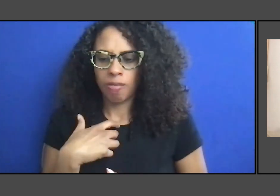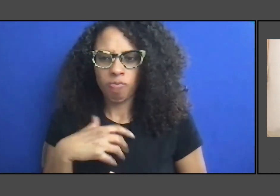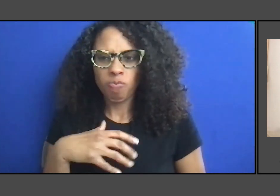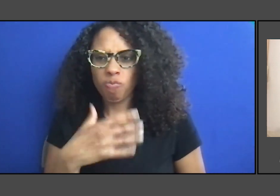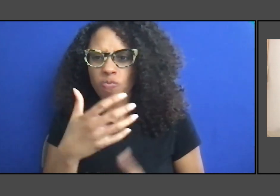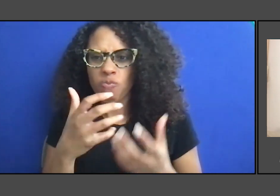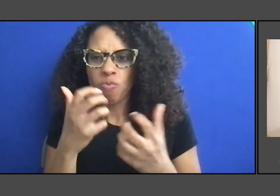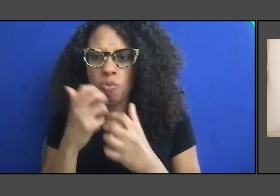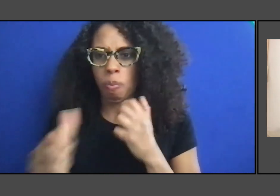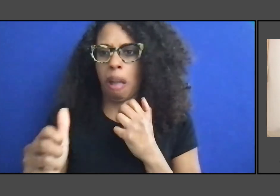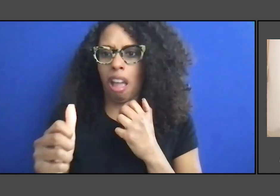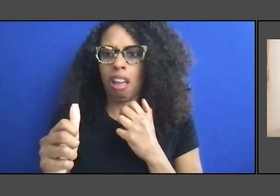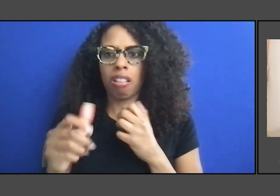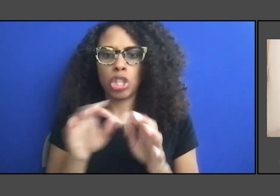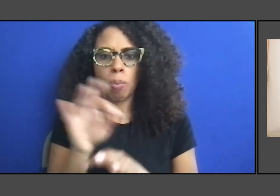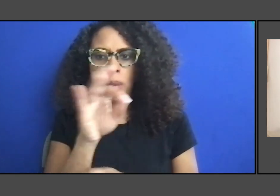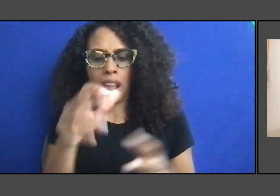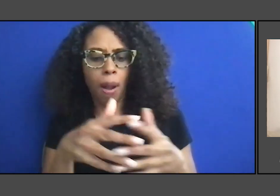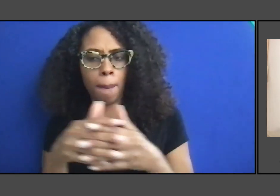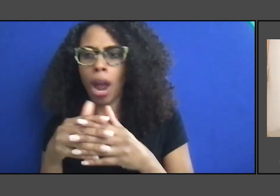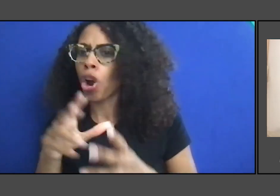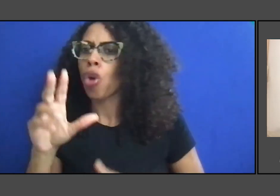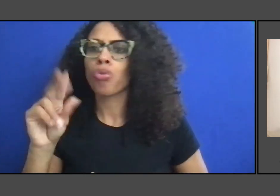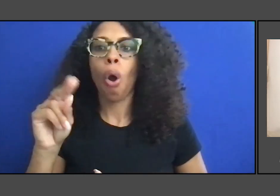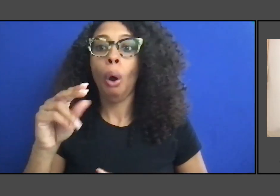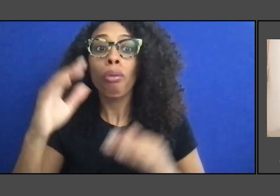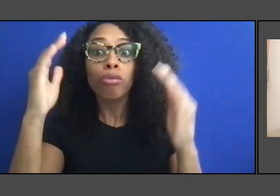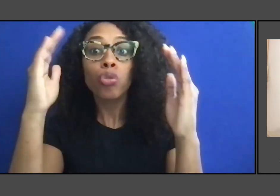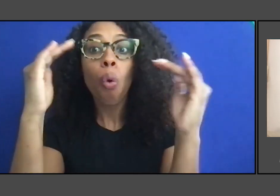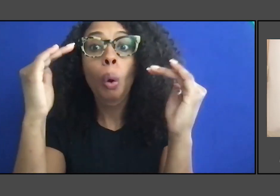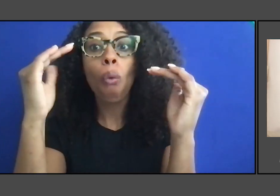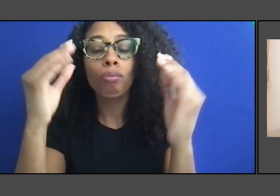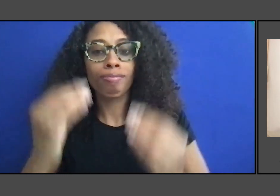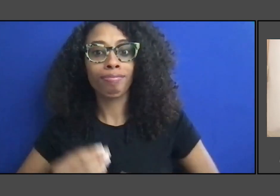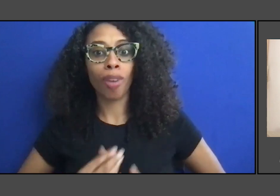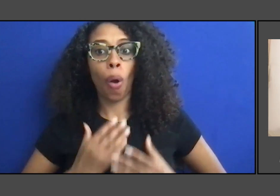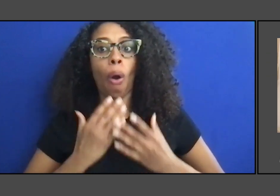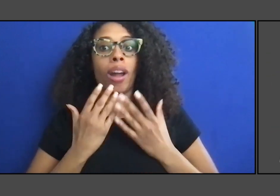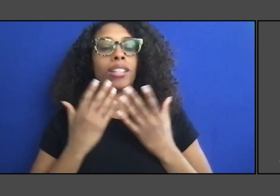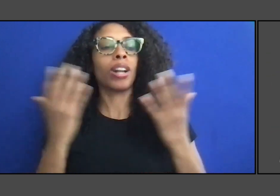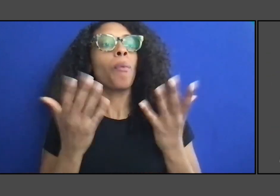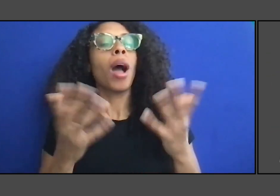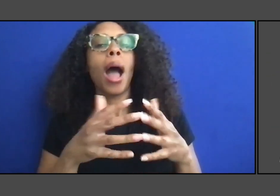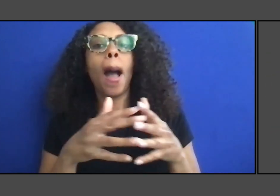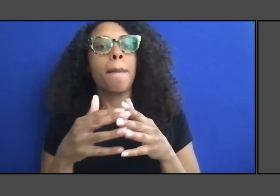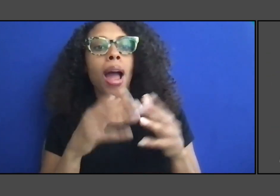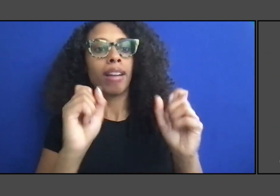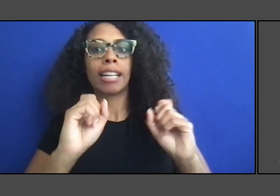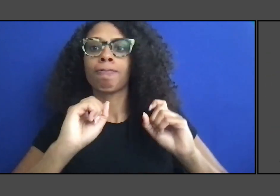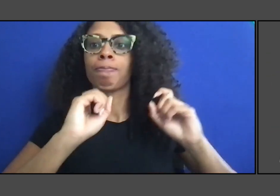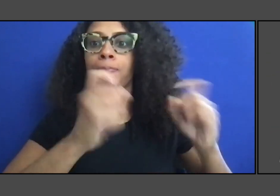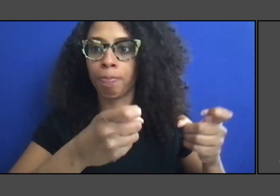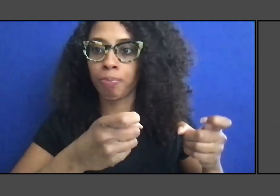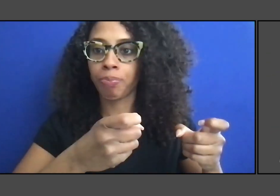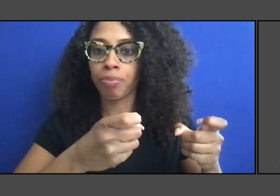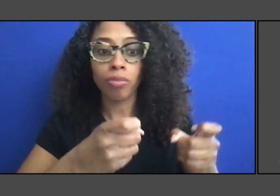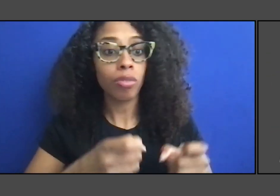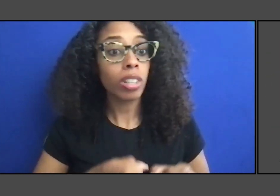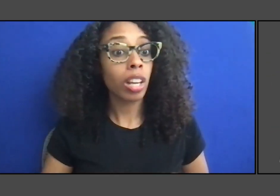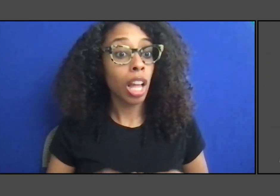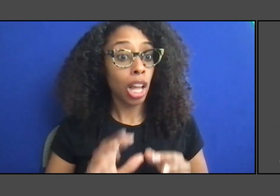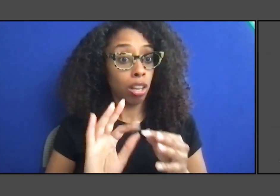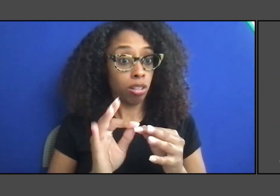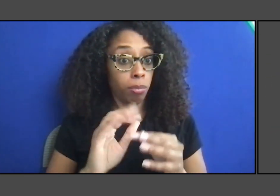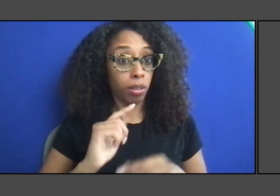of what is America and what America has mm, to offer. mm. Beautiful, beautiful. Esperanza, Terri, Lynn, did you want to